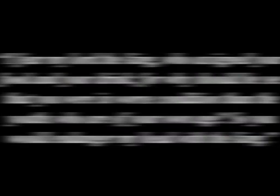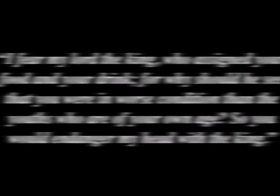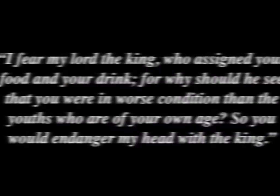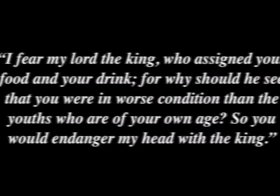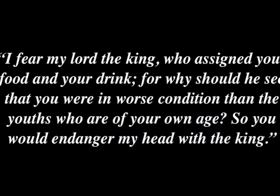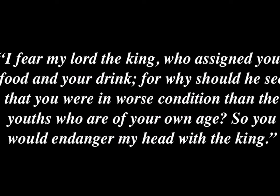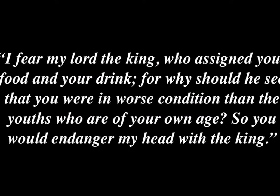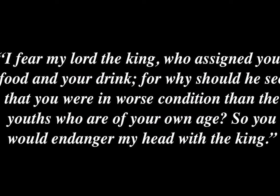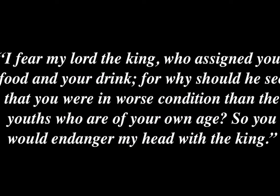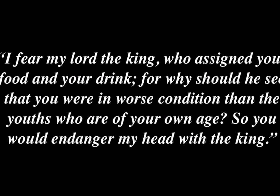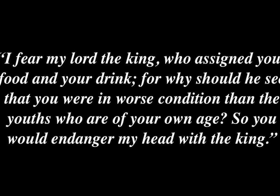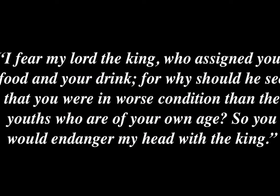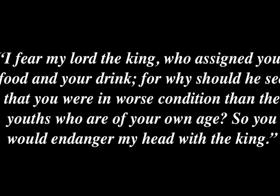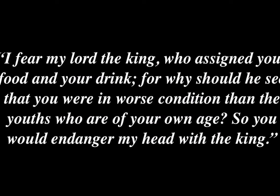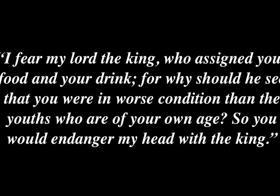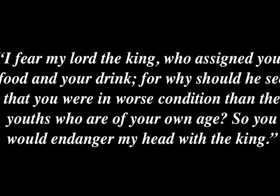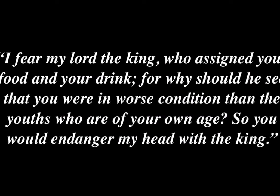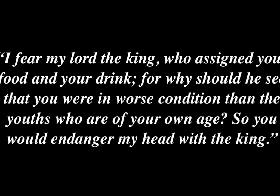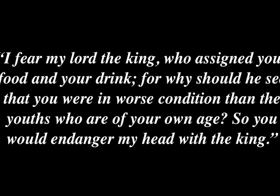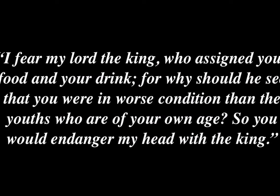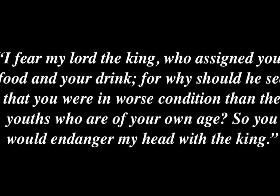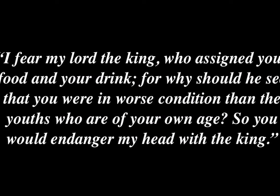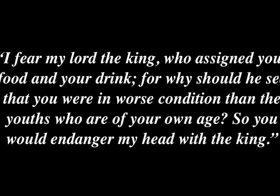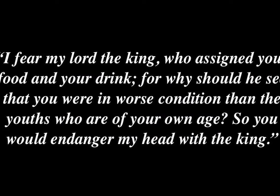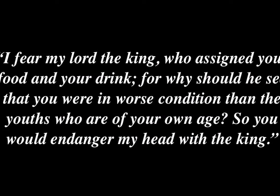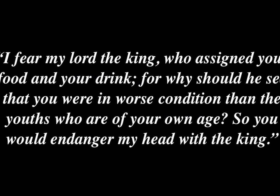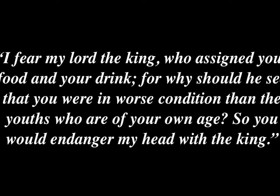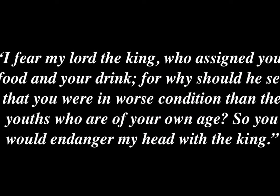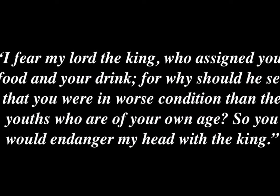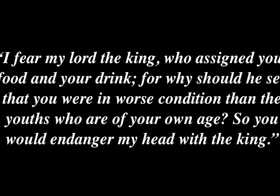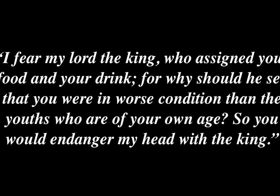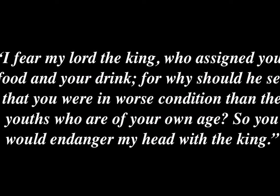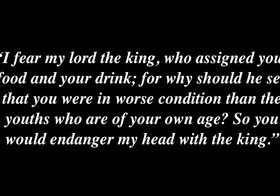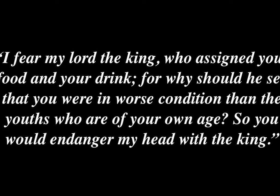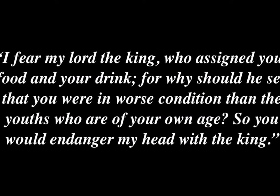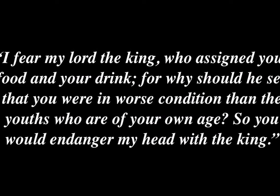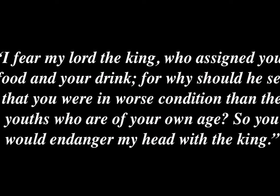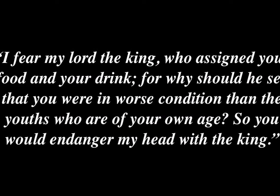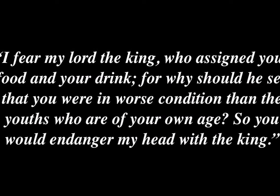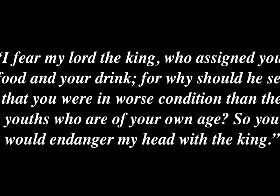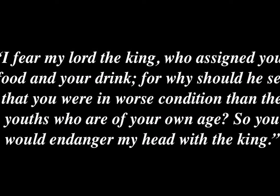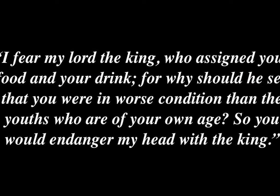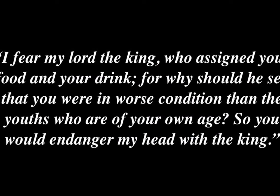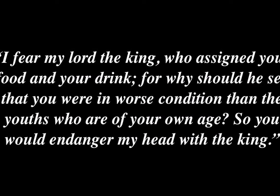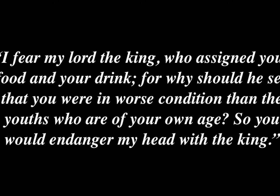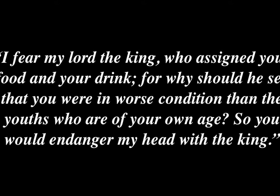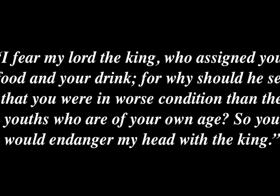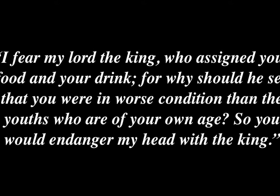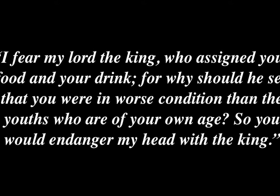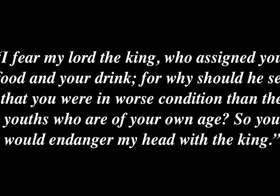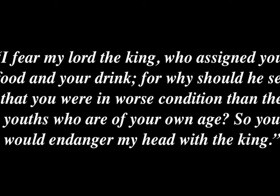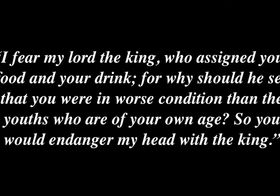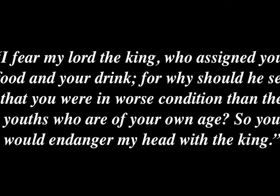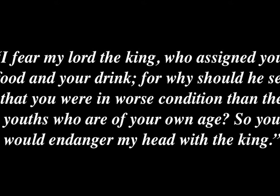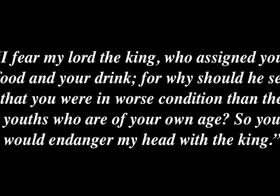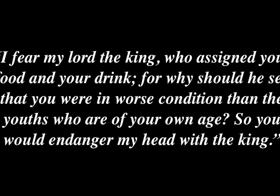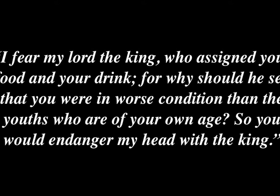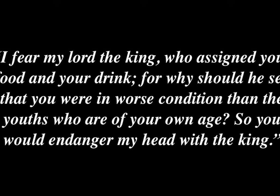I fear my lord the king, who assigned your food and your drink. For why should he see that you were in worse condition than the youths who are of your own